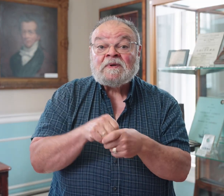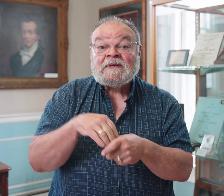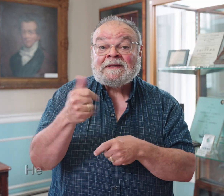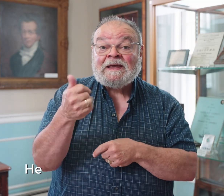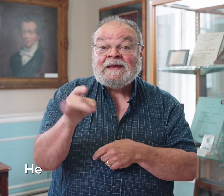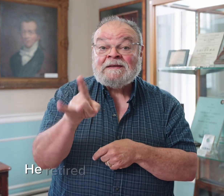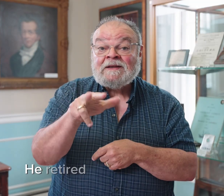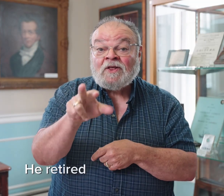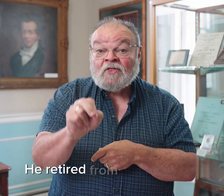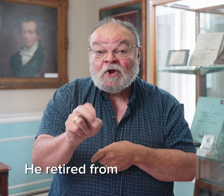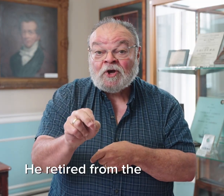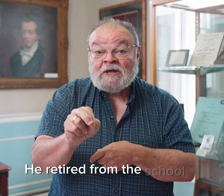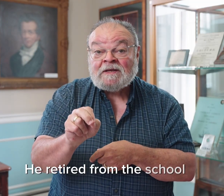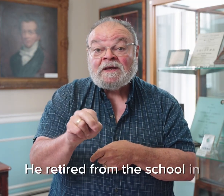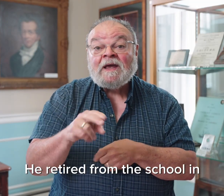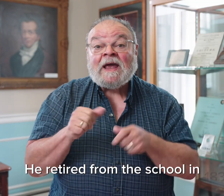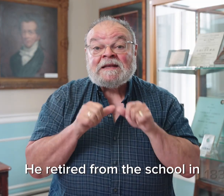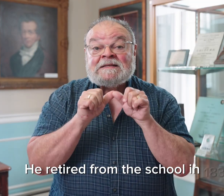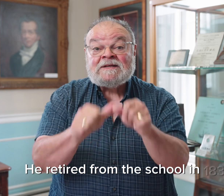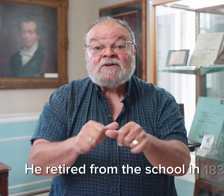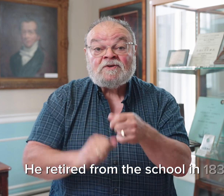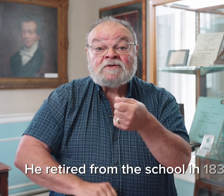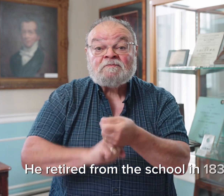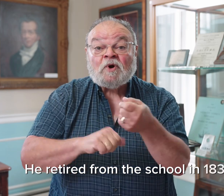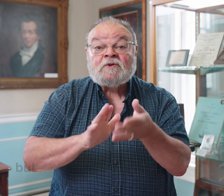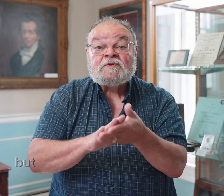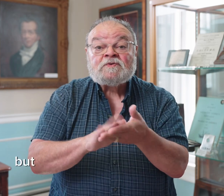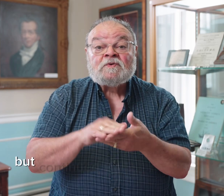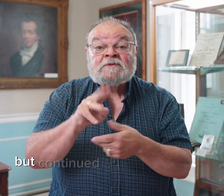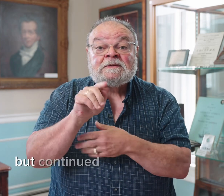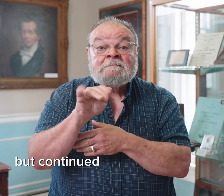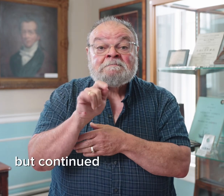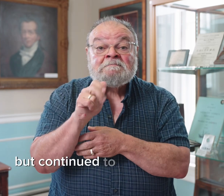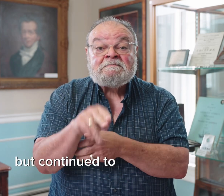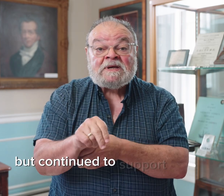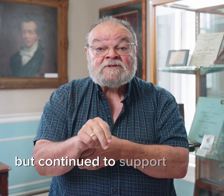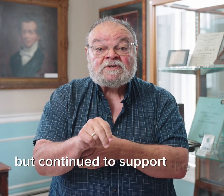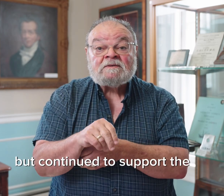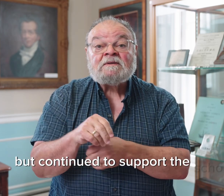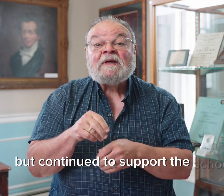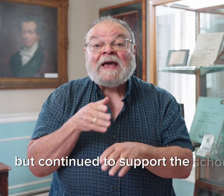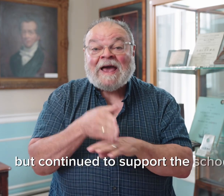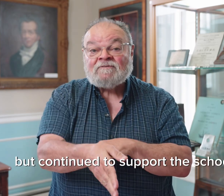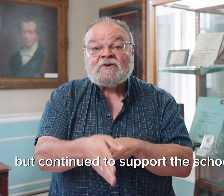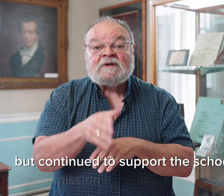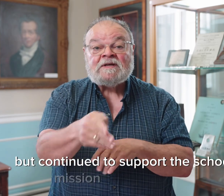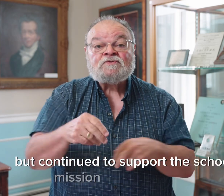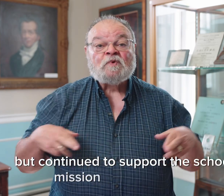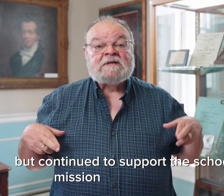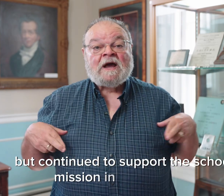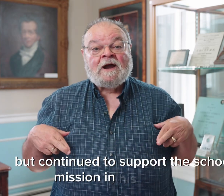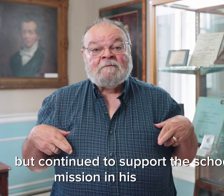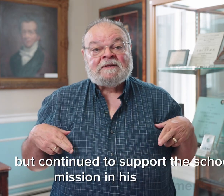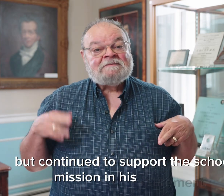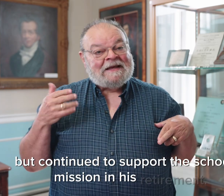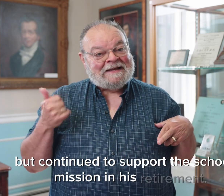He retired from the school in 1830, but continued to support the school's mission in his retirement.